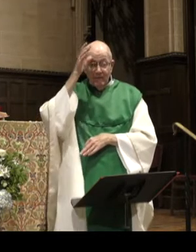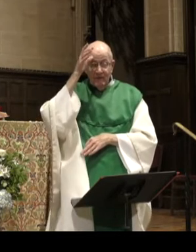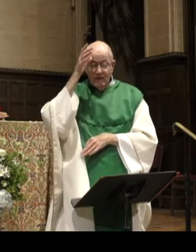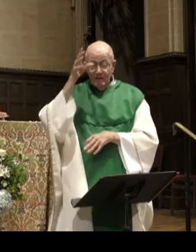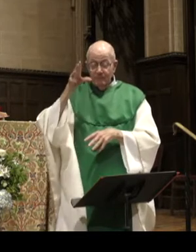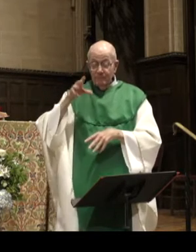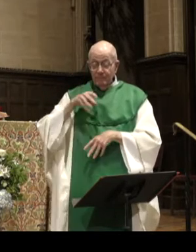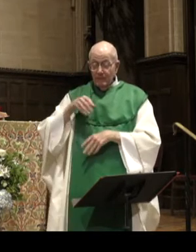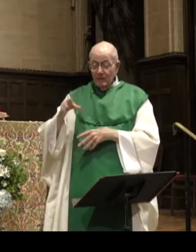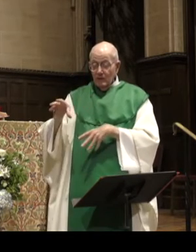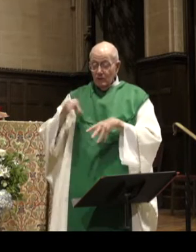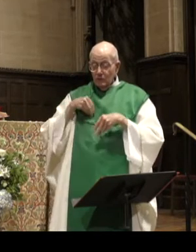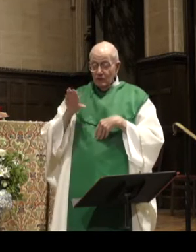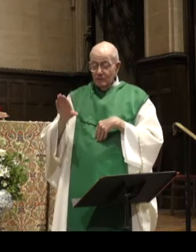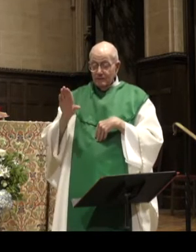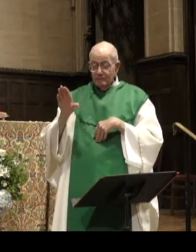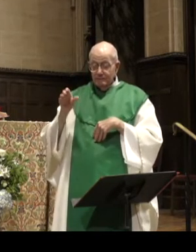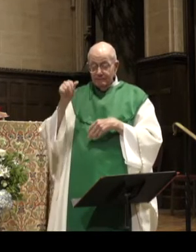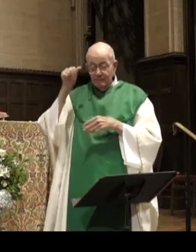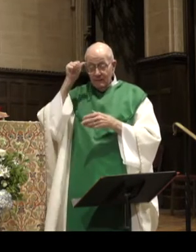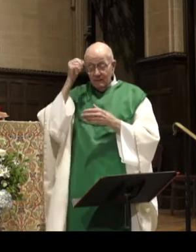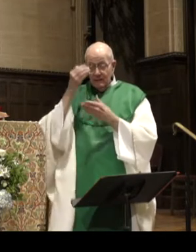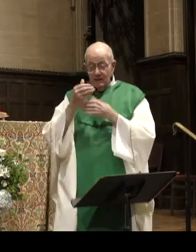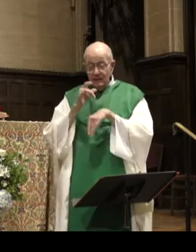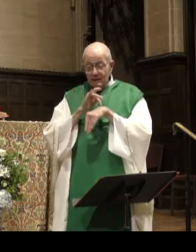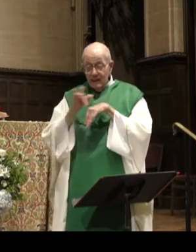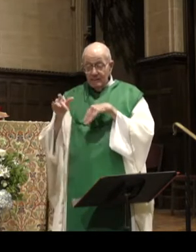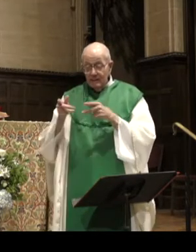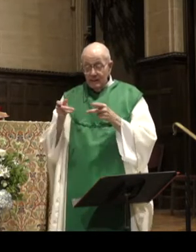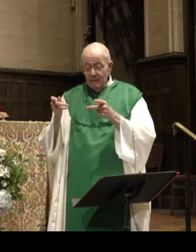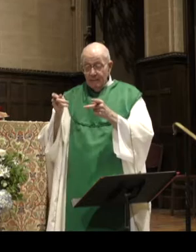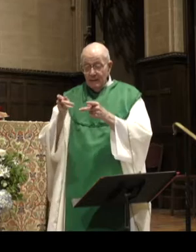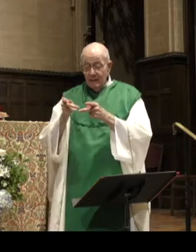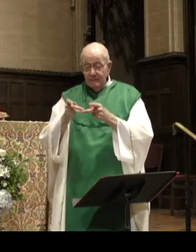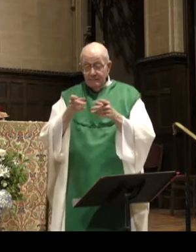The father accepted the son's empty plate.